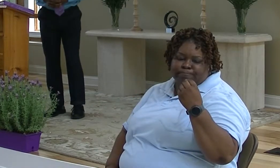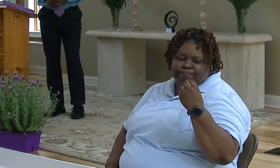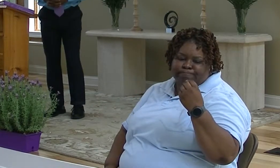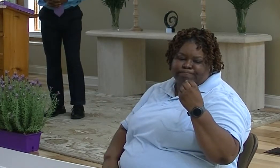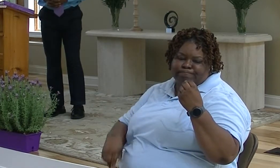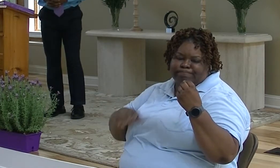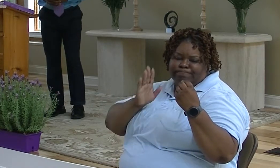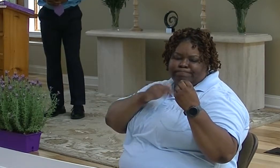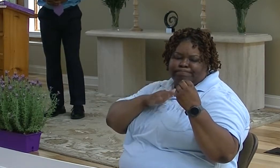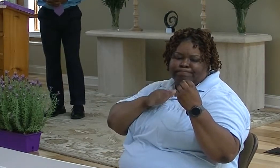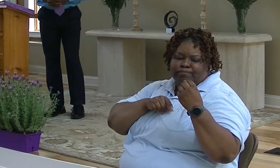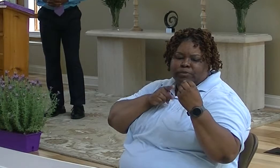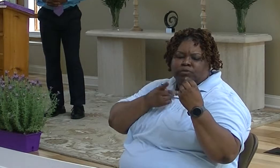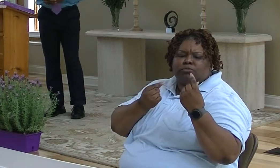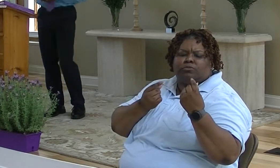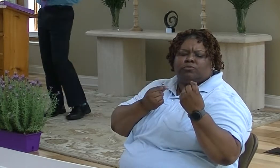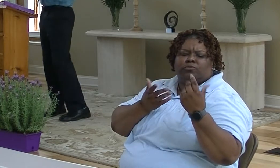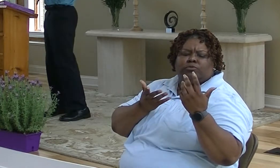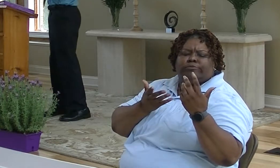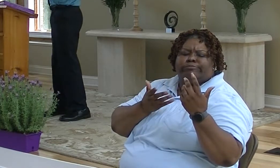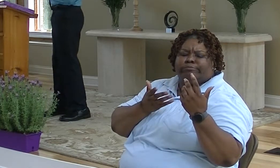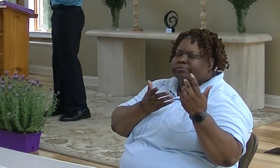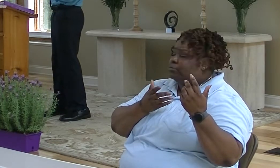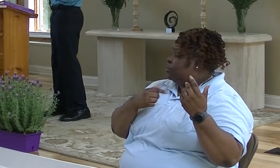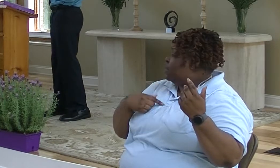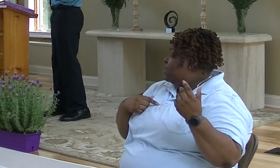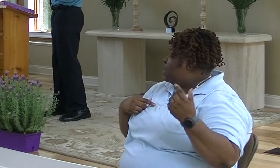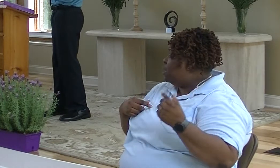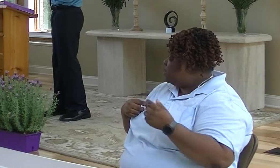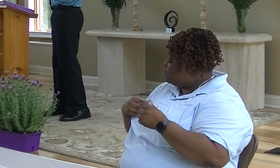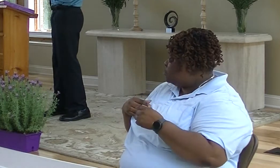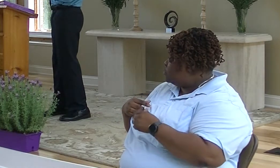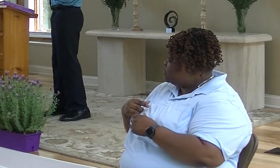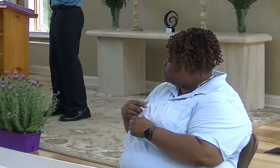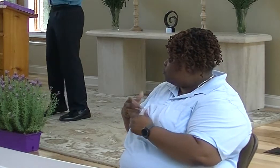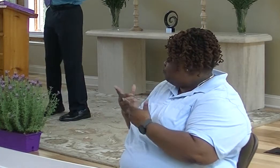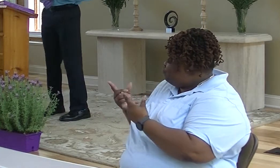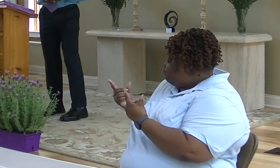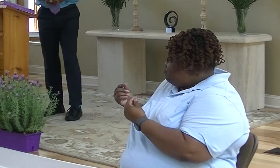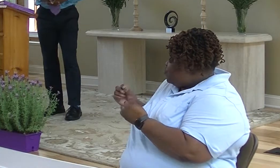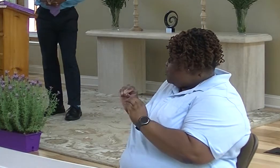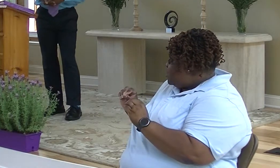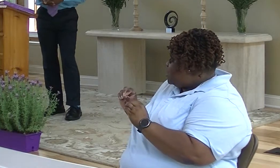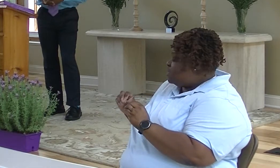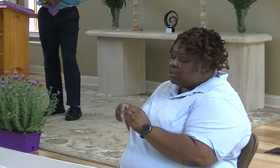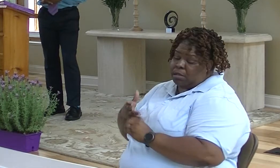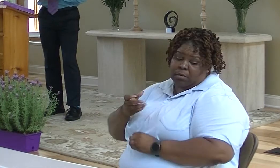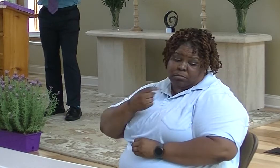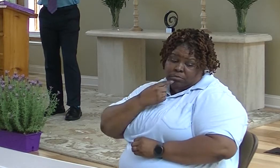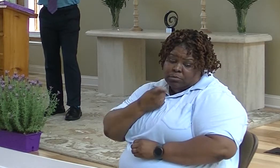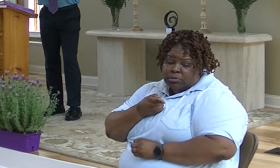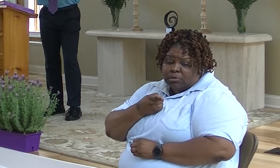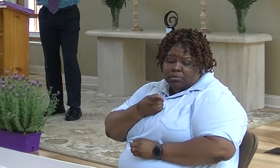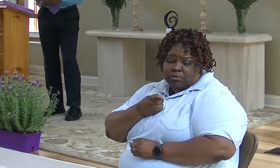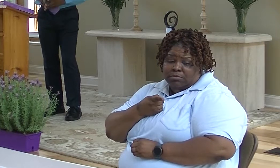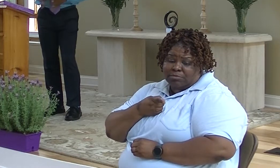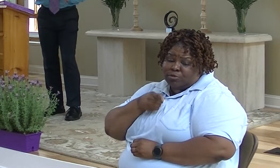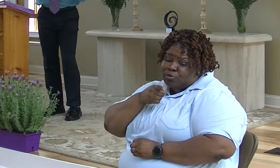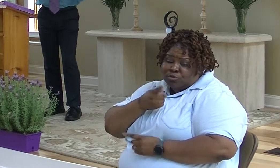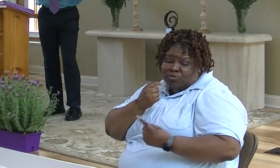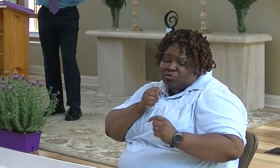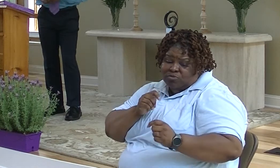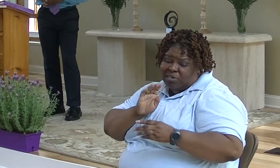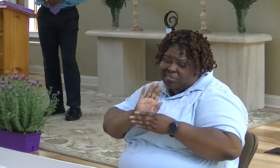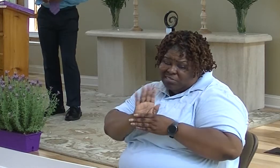Crystal, what are you doing? I was minding my own business. Why? What do you want? I just want to tell you that this thing that you're trying,